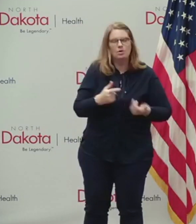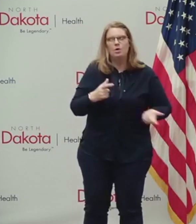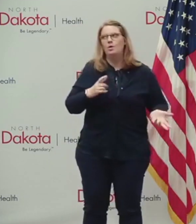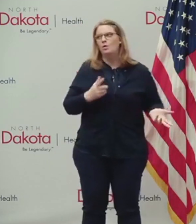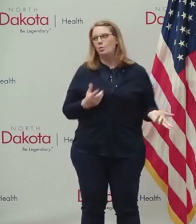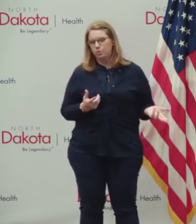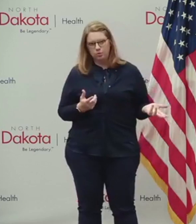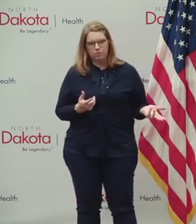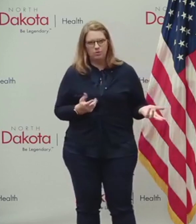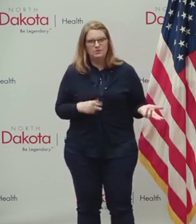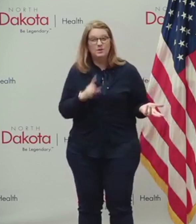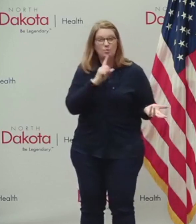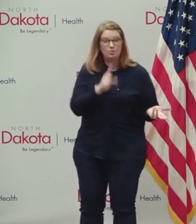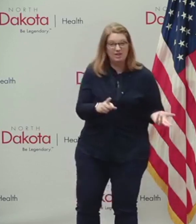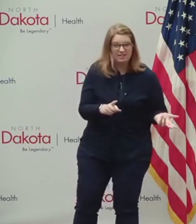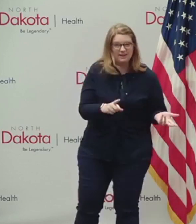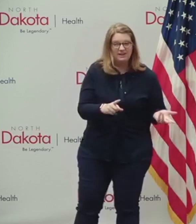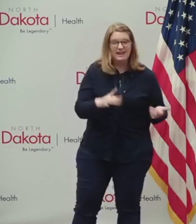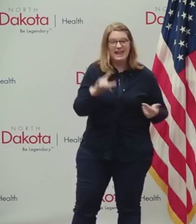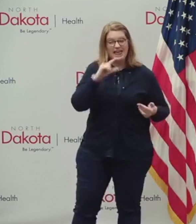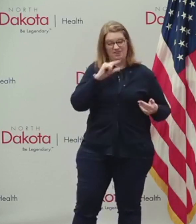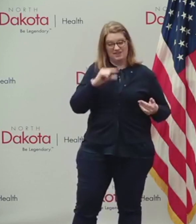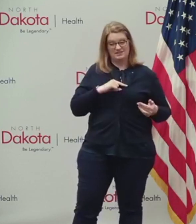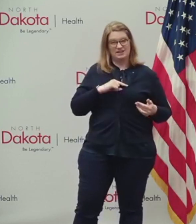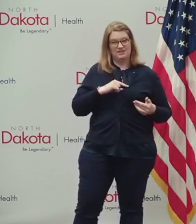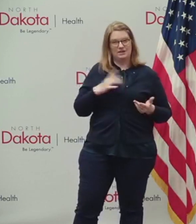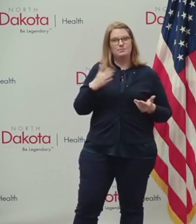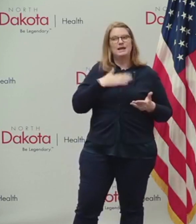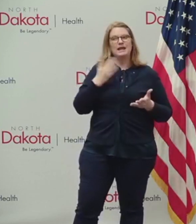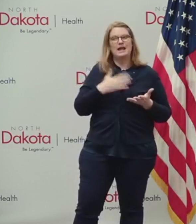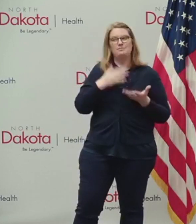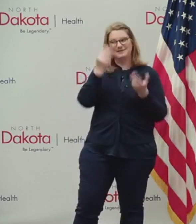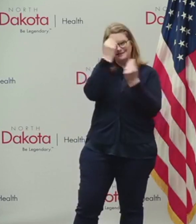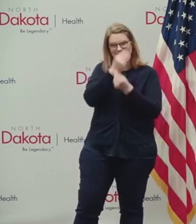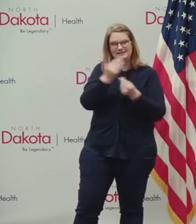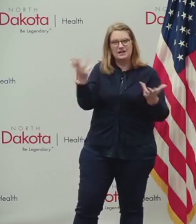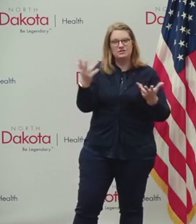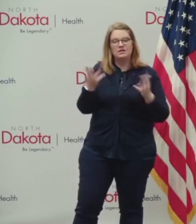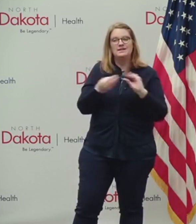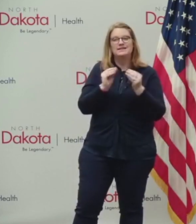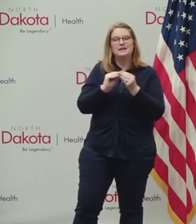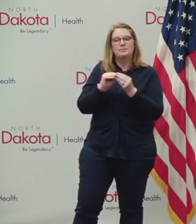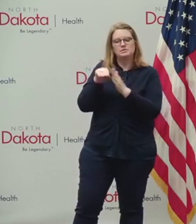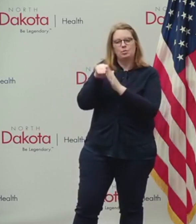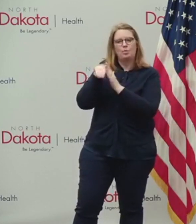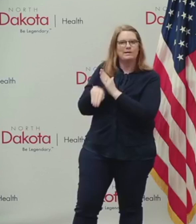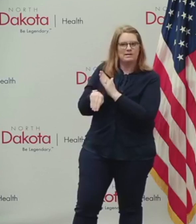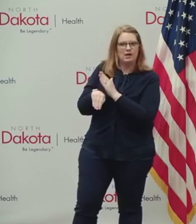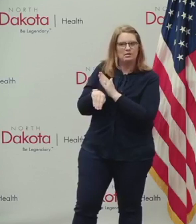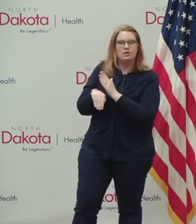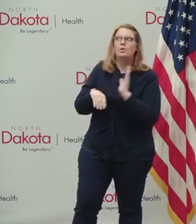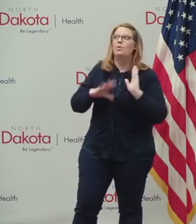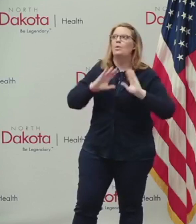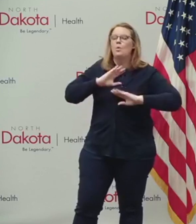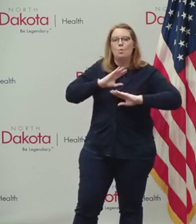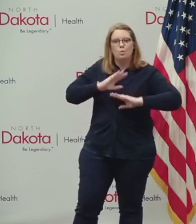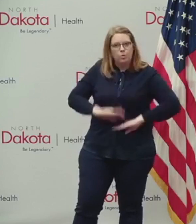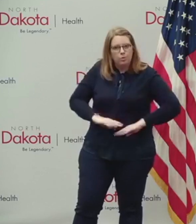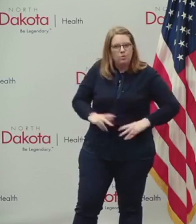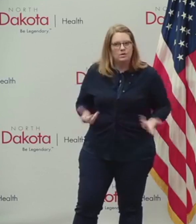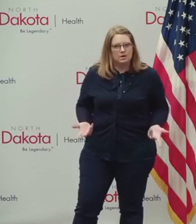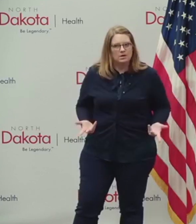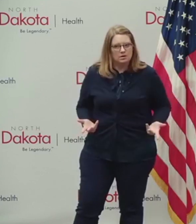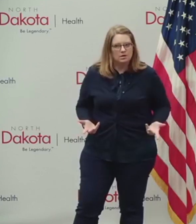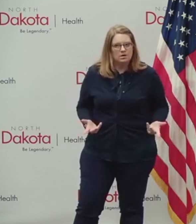to be sharing with all of you at Thanksgiving that our numbers are going down as we head into the holiday period, that we've got increasing